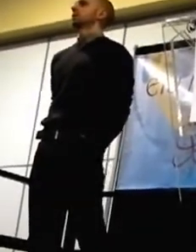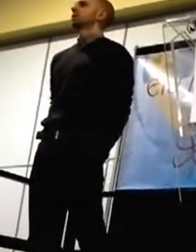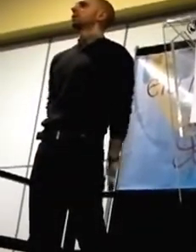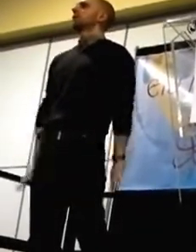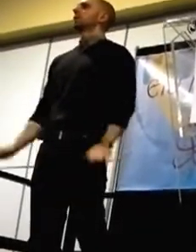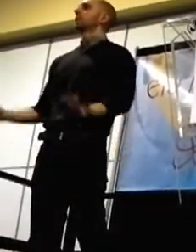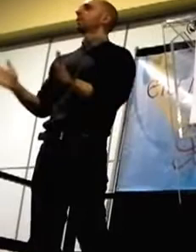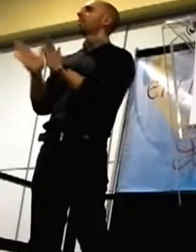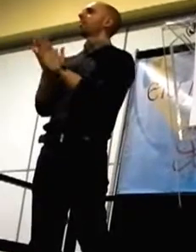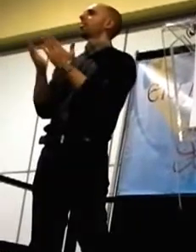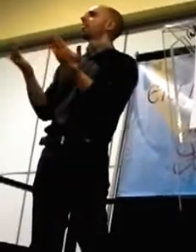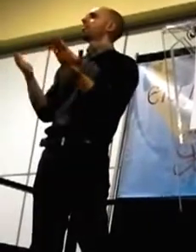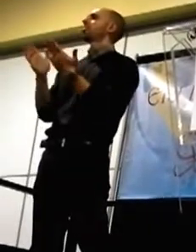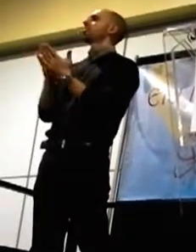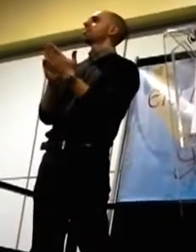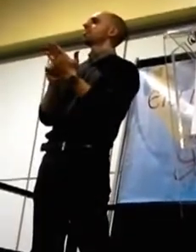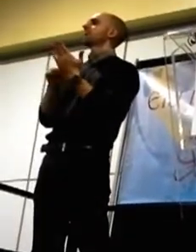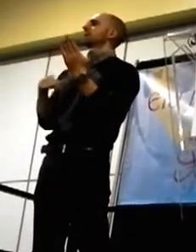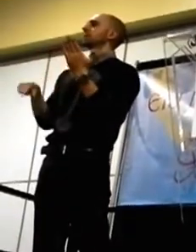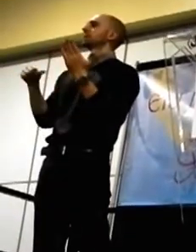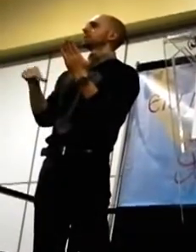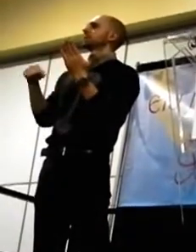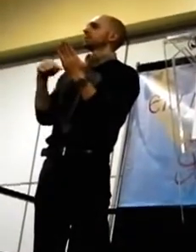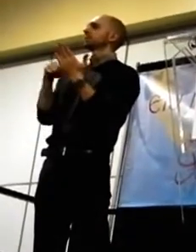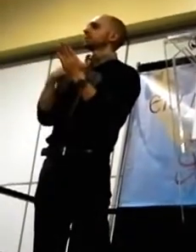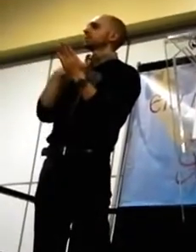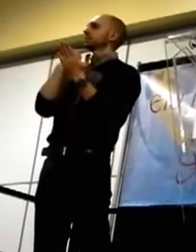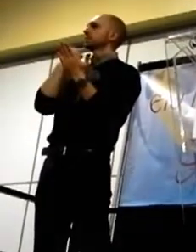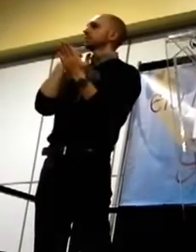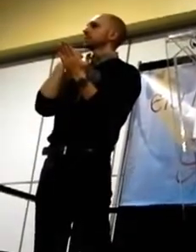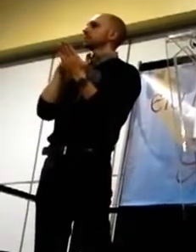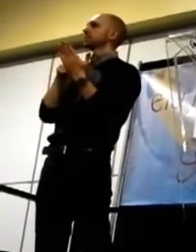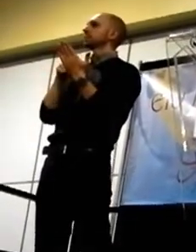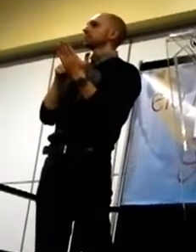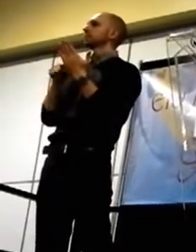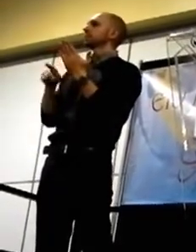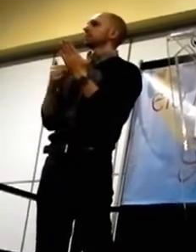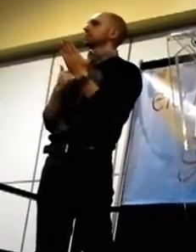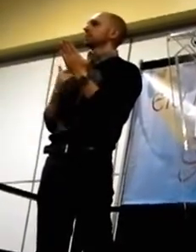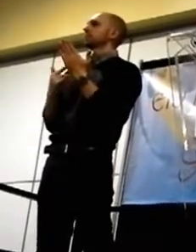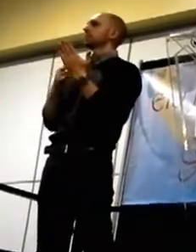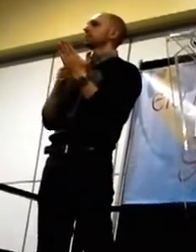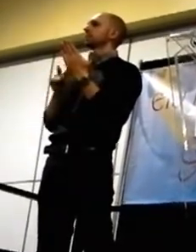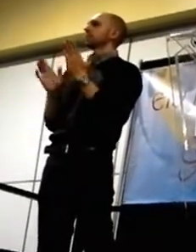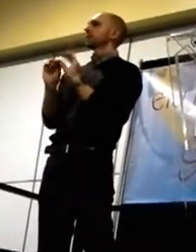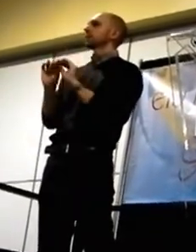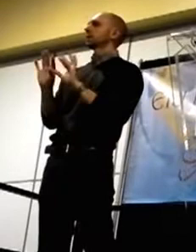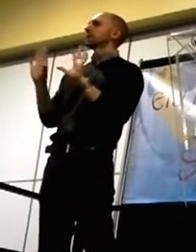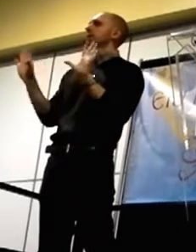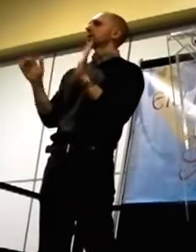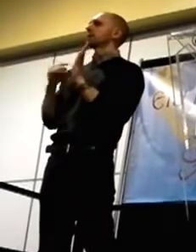there has come to you from Allah, from Almighty, a light and a clear book.